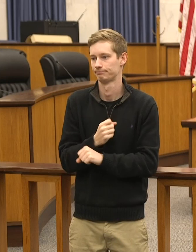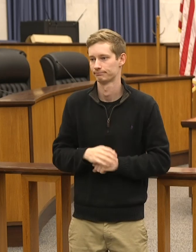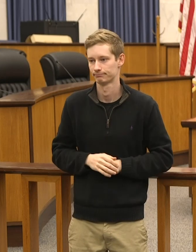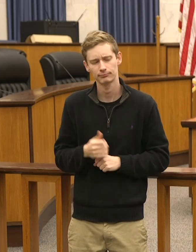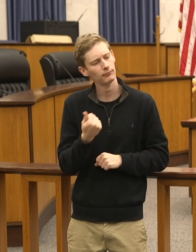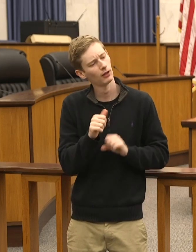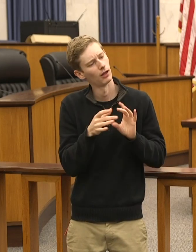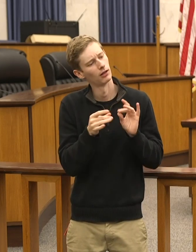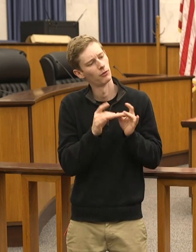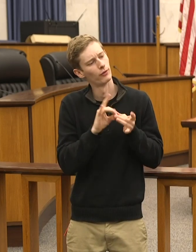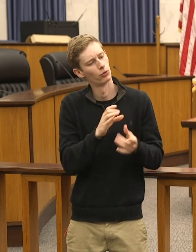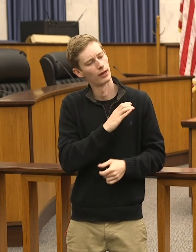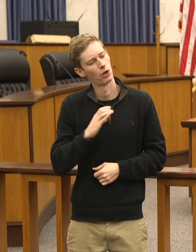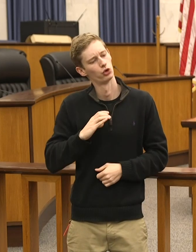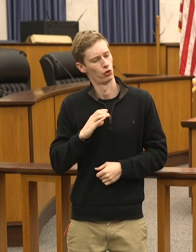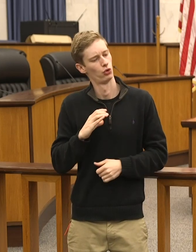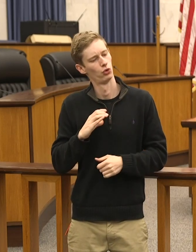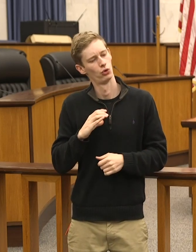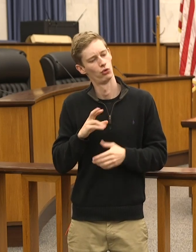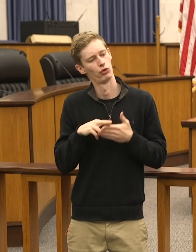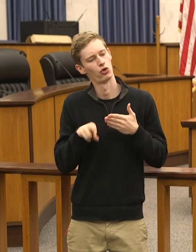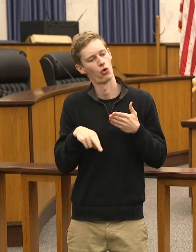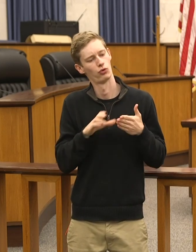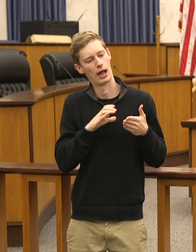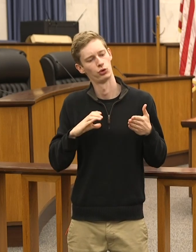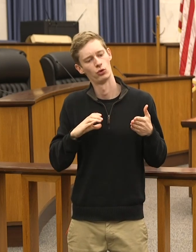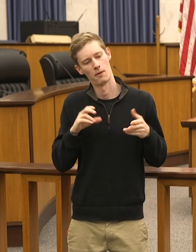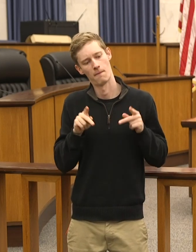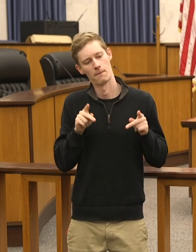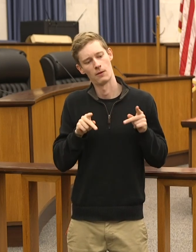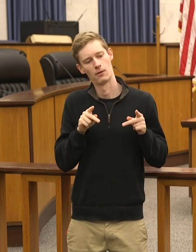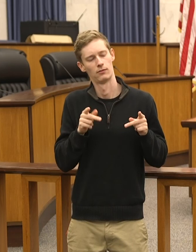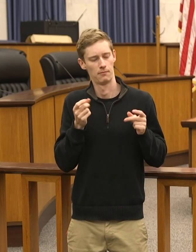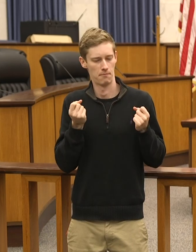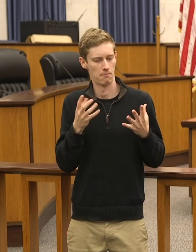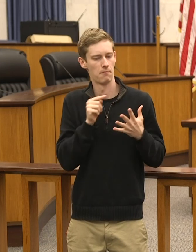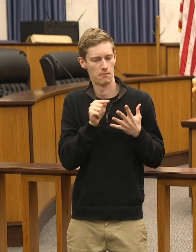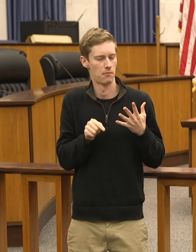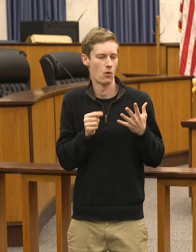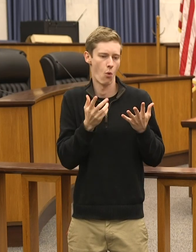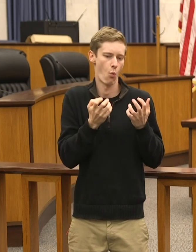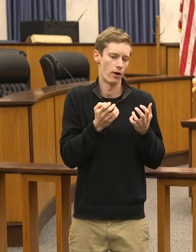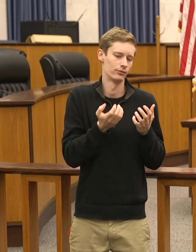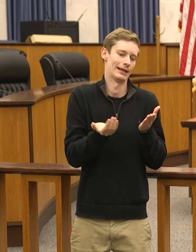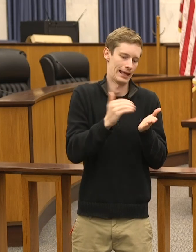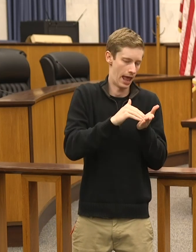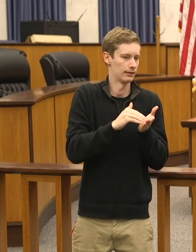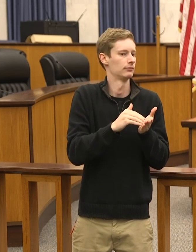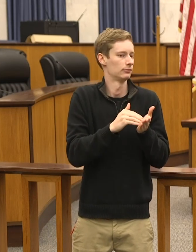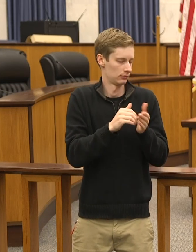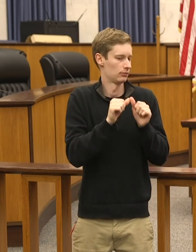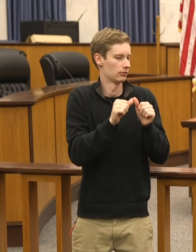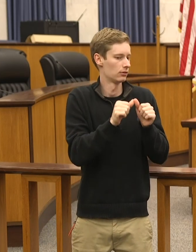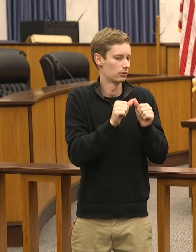comment on the council outcomes? I know that there were a lot of incumbents who were seeking re-election, but there were also some candidates who